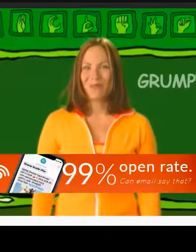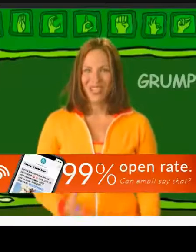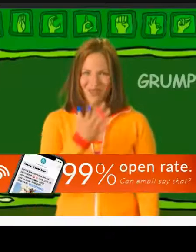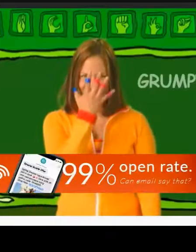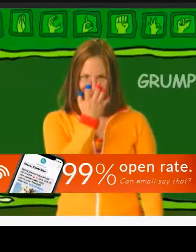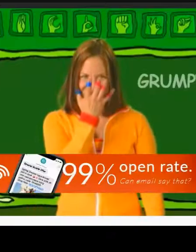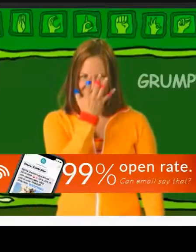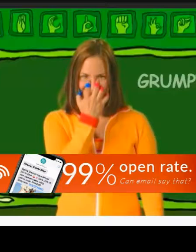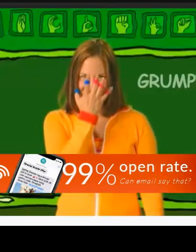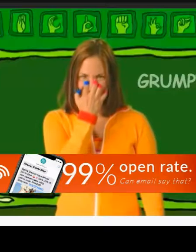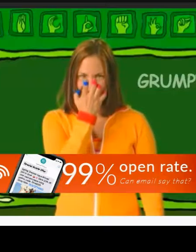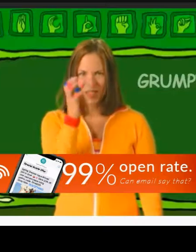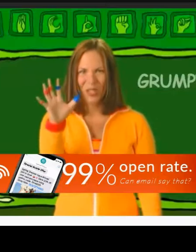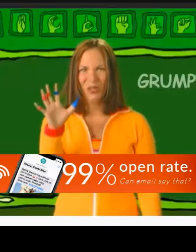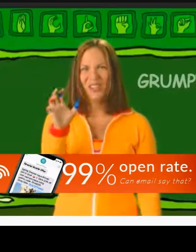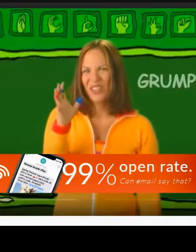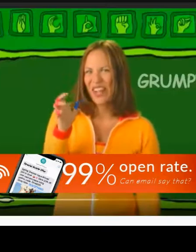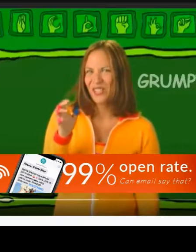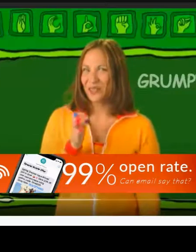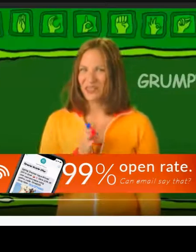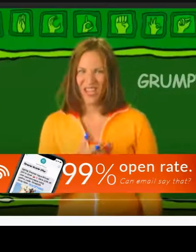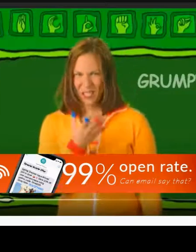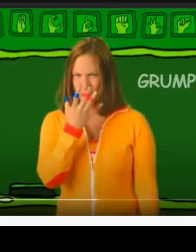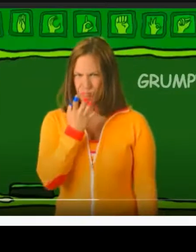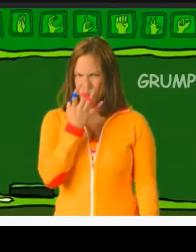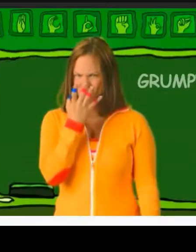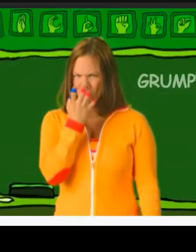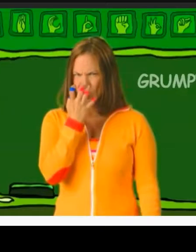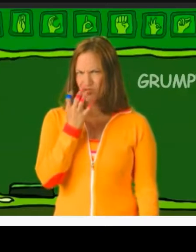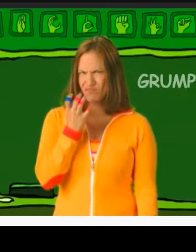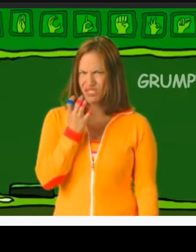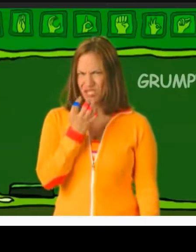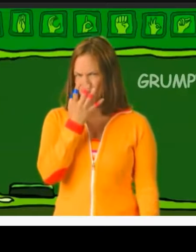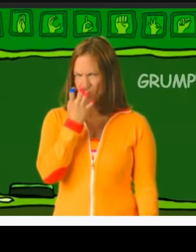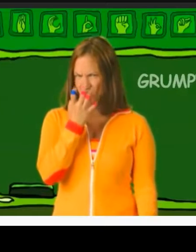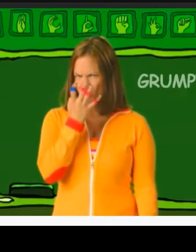Grumpy. You crinkle your hand over your face. Grumpy.